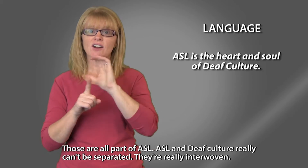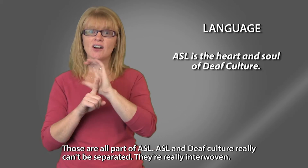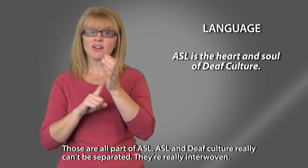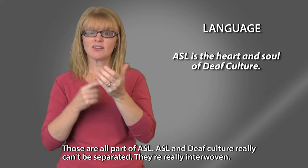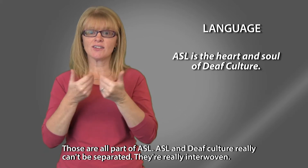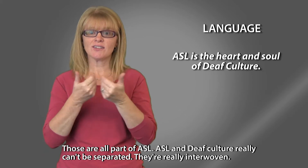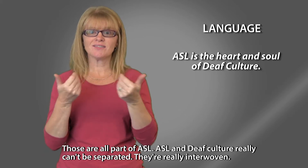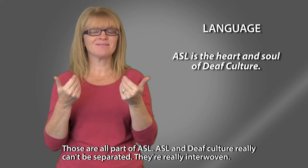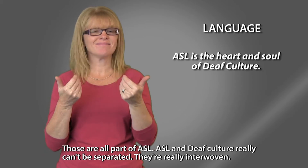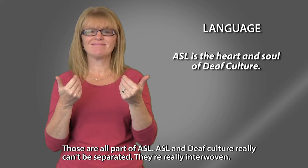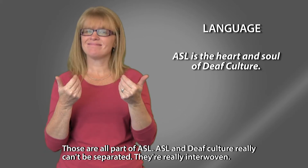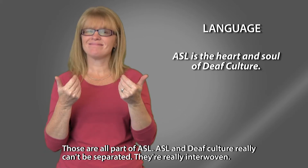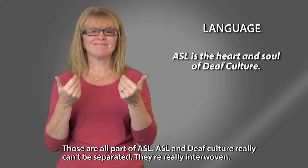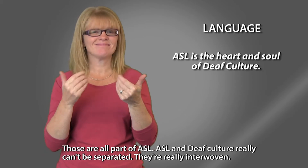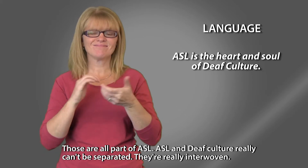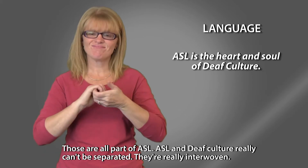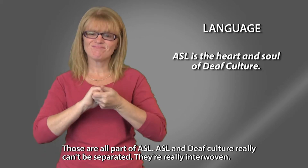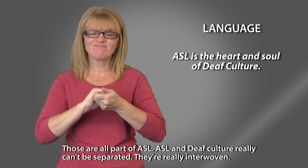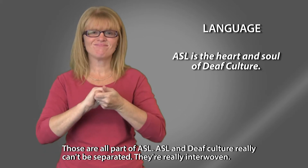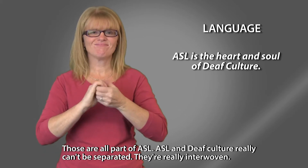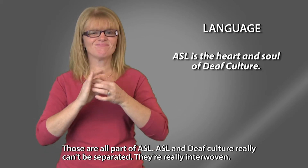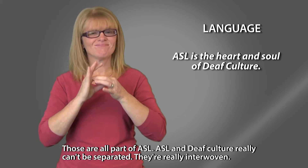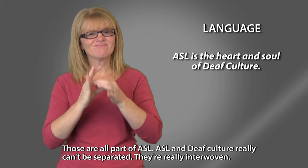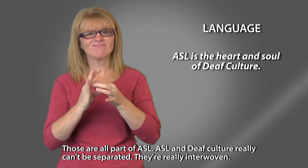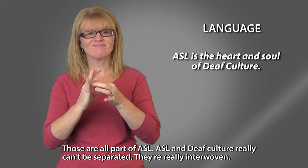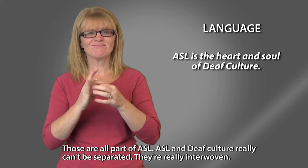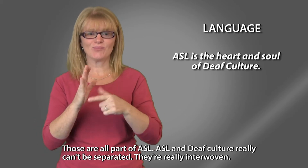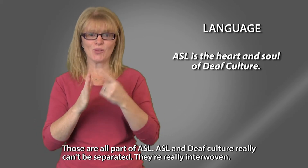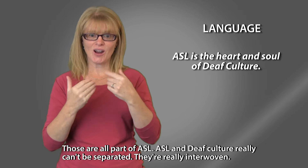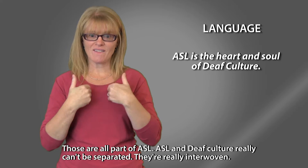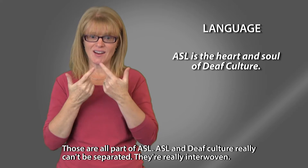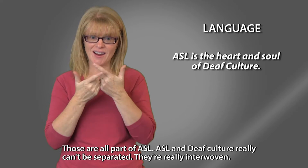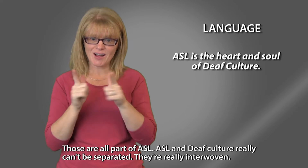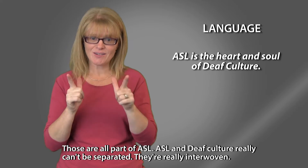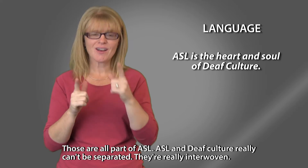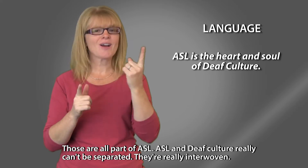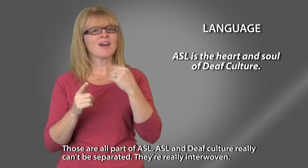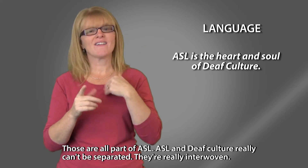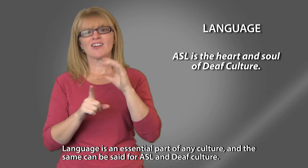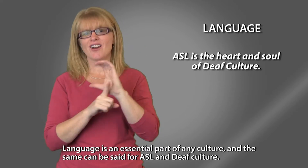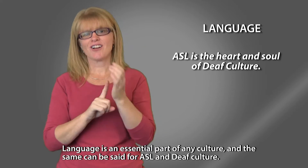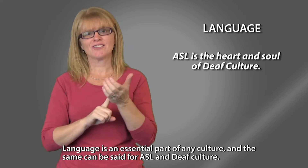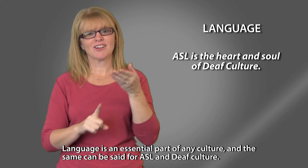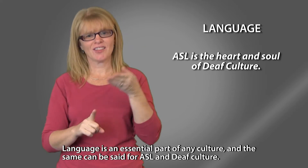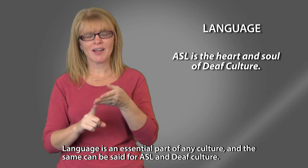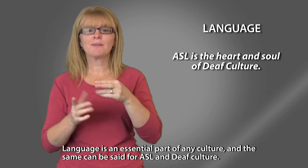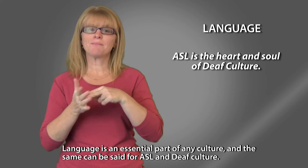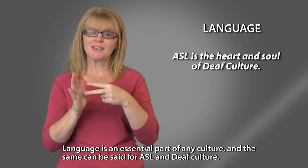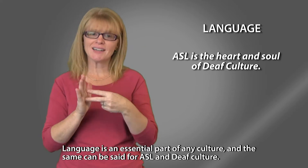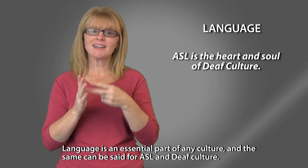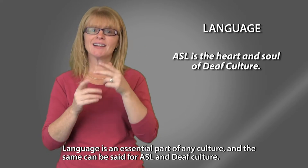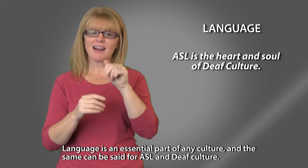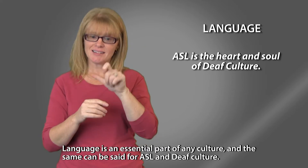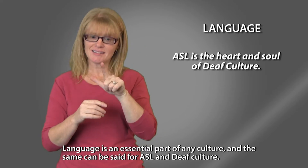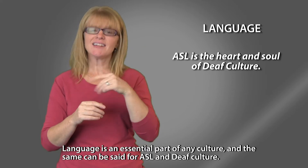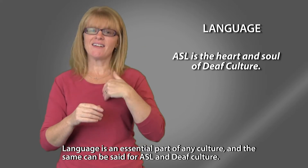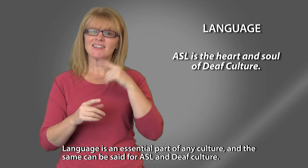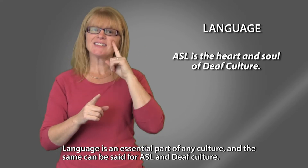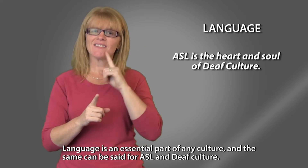ASL and Deaf culture really can't be separated. They're really interwoven. Language is an essential part of any culture, and the same